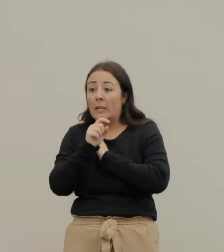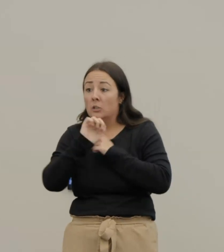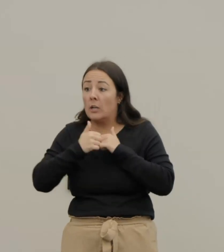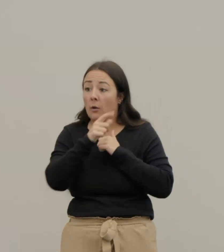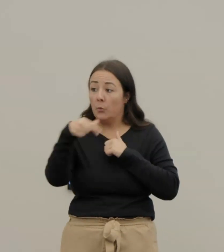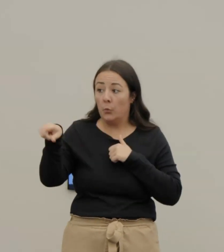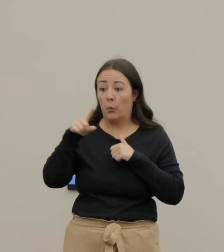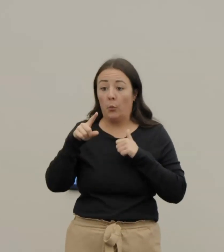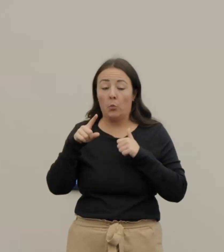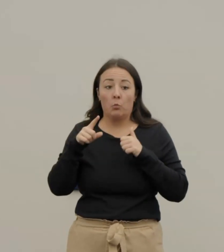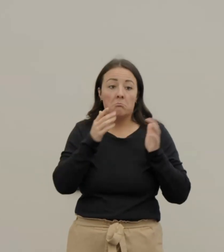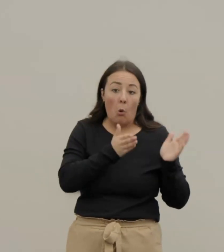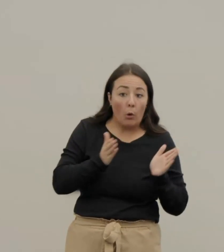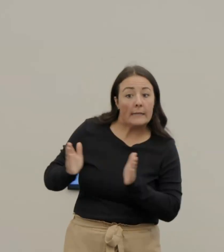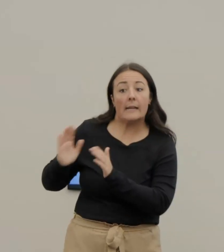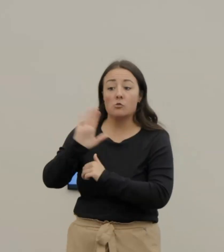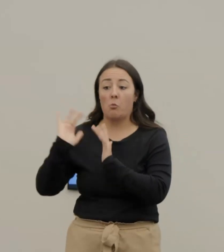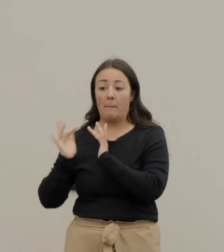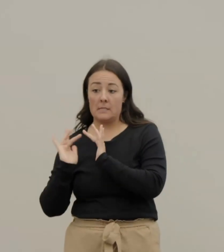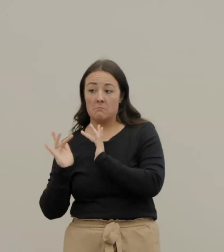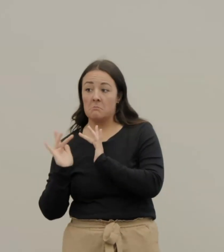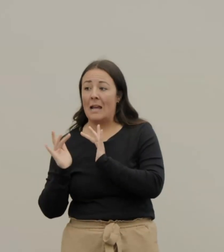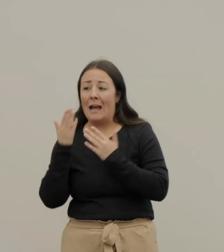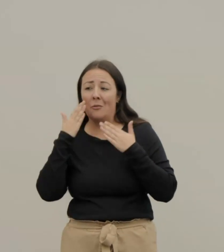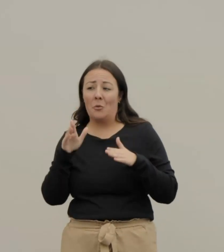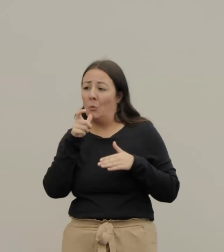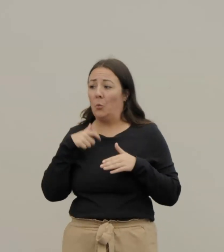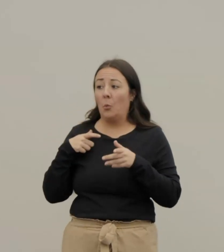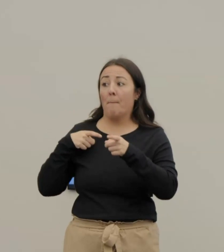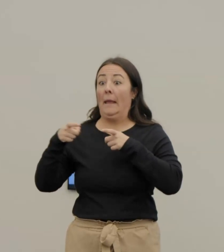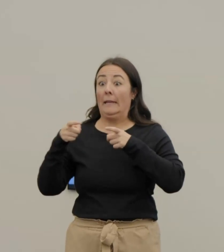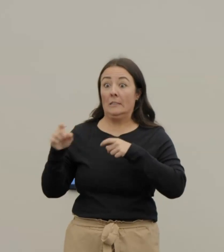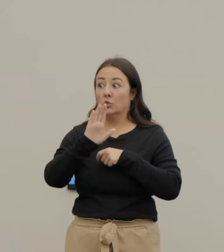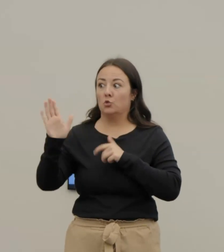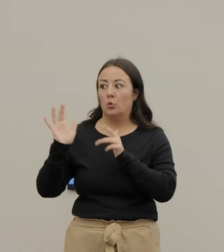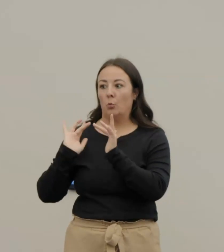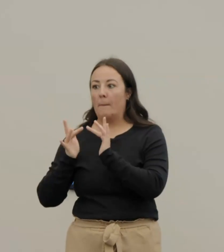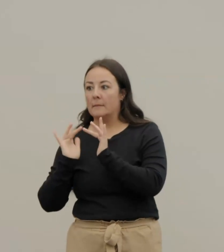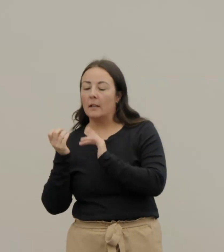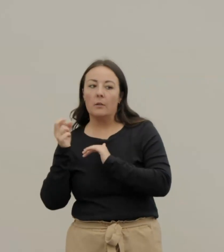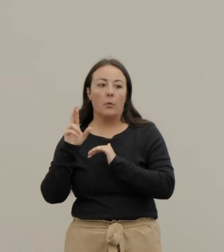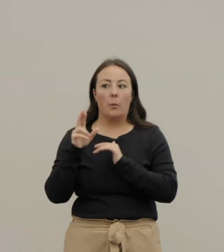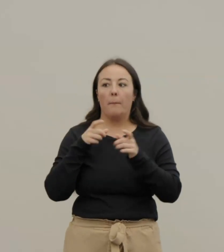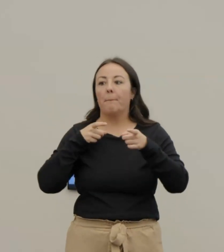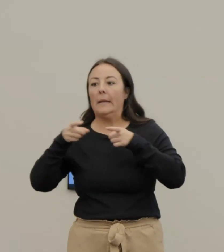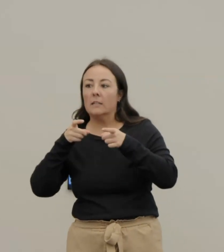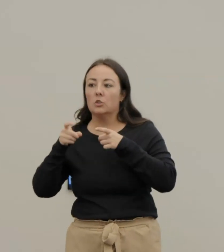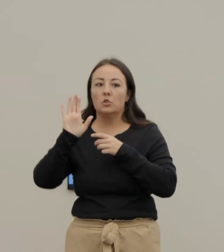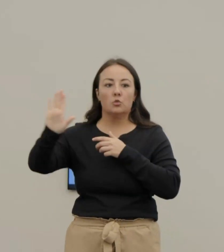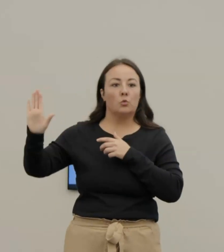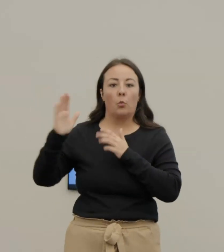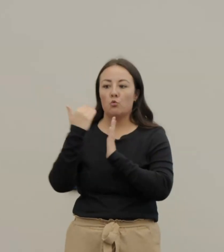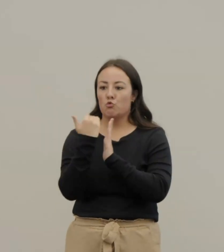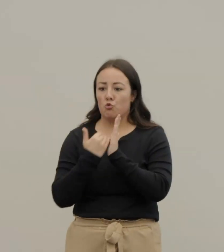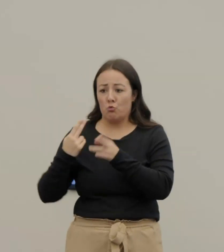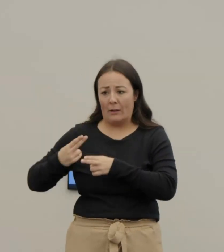how many technical folks are in here, people that manage your CMS or directories, maybe,